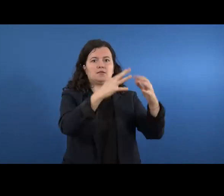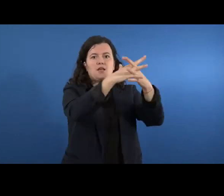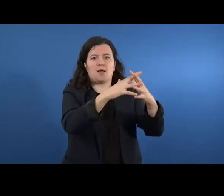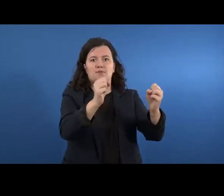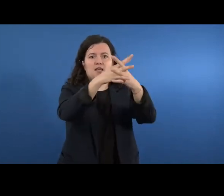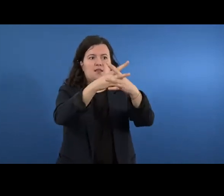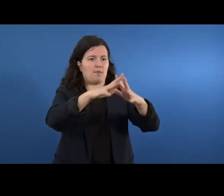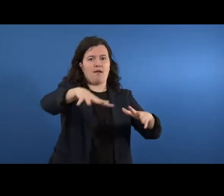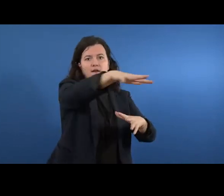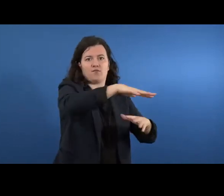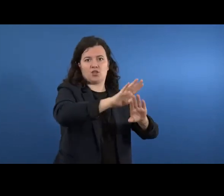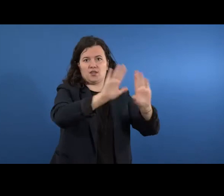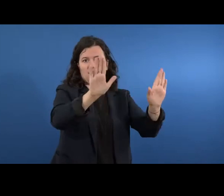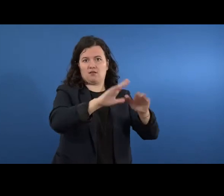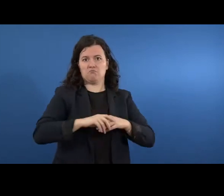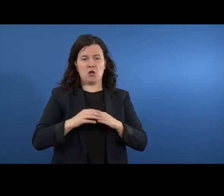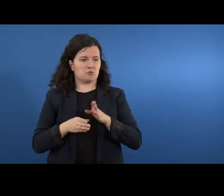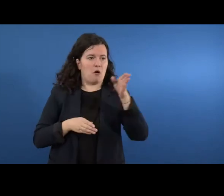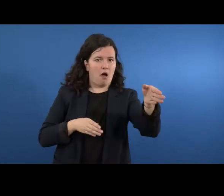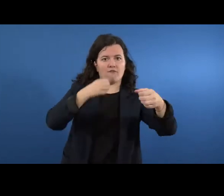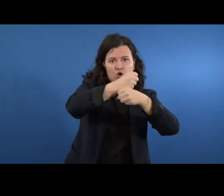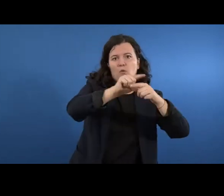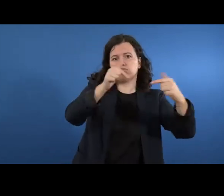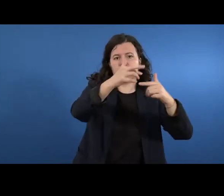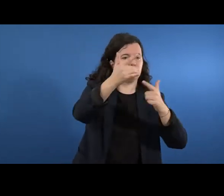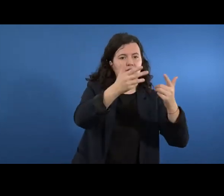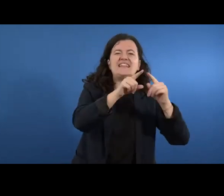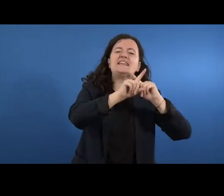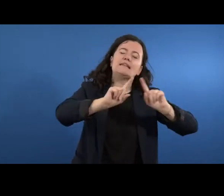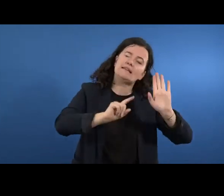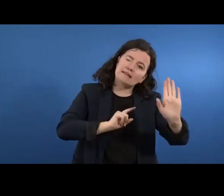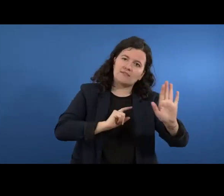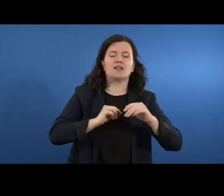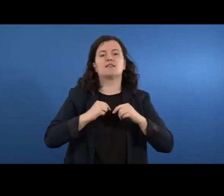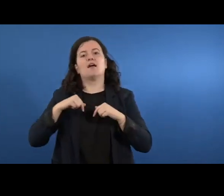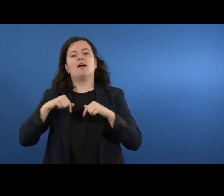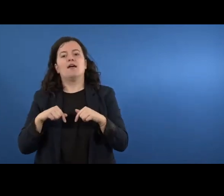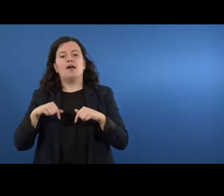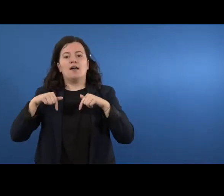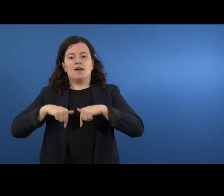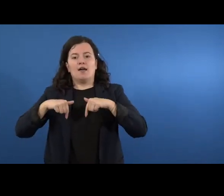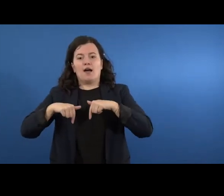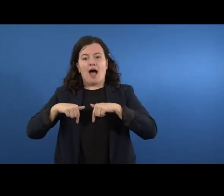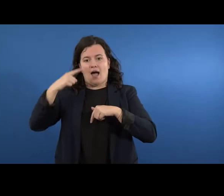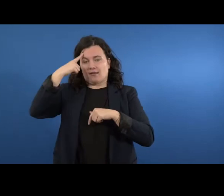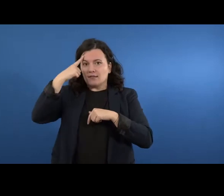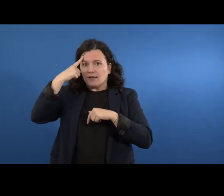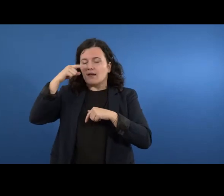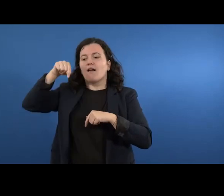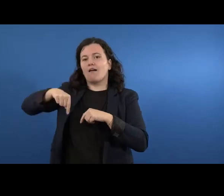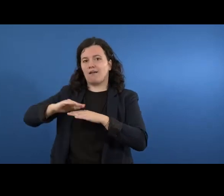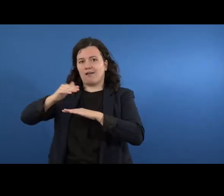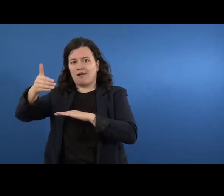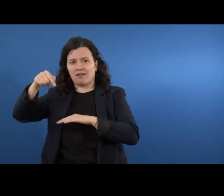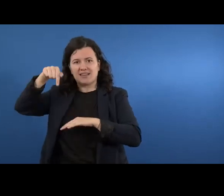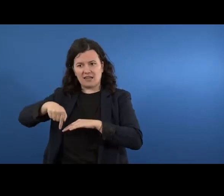in the workplace, and so on and so forth. So that is the kind of hybrid positioning considerations. And